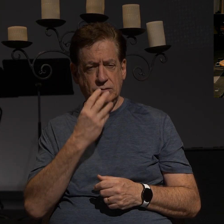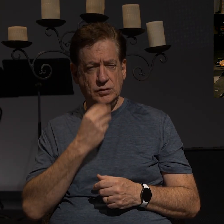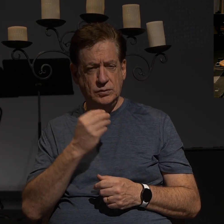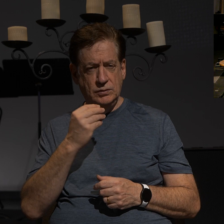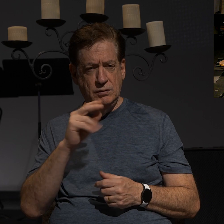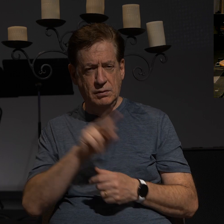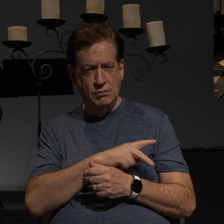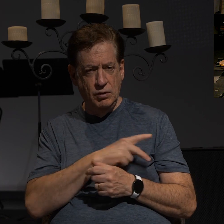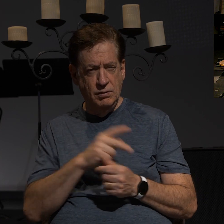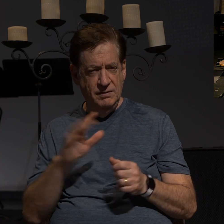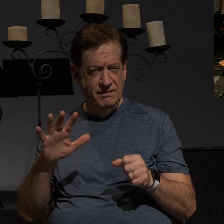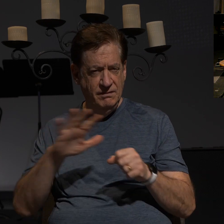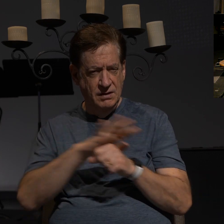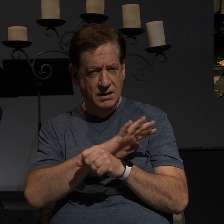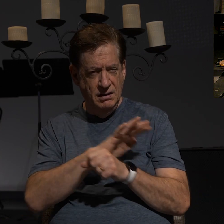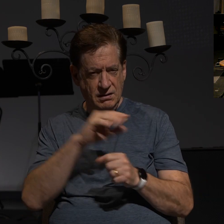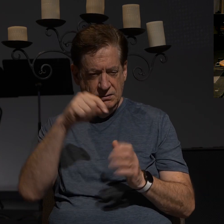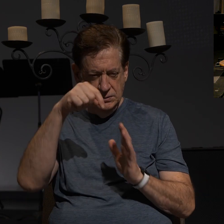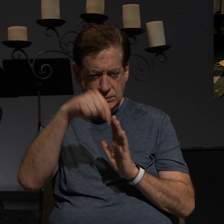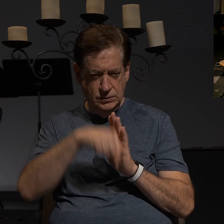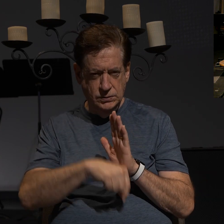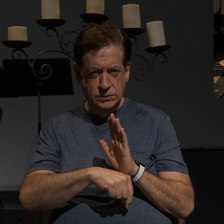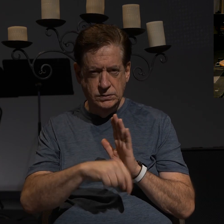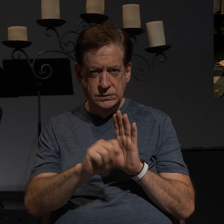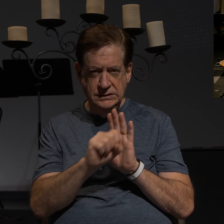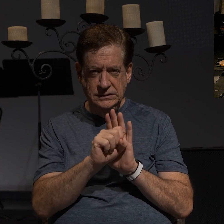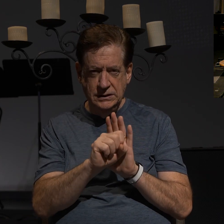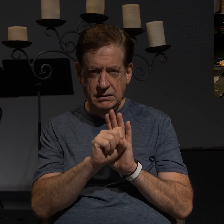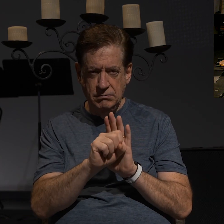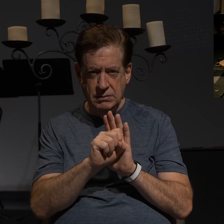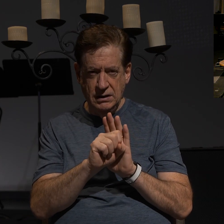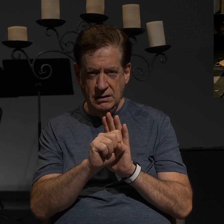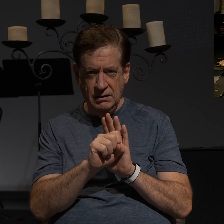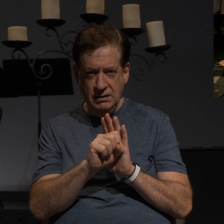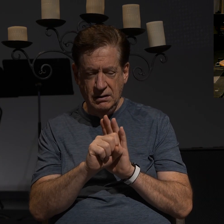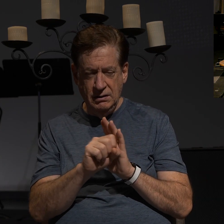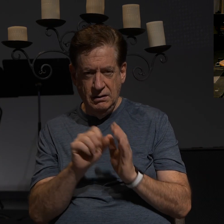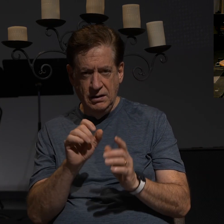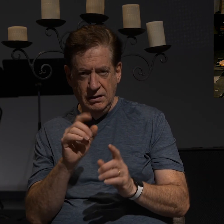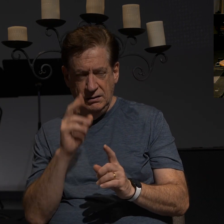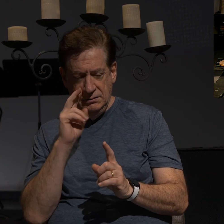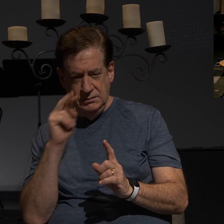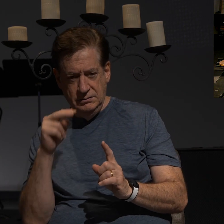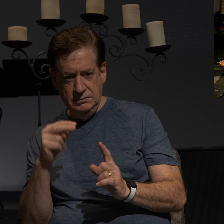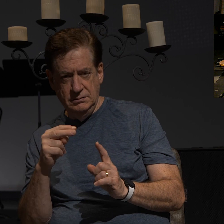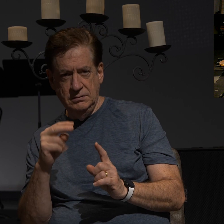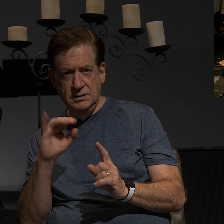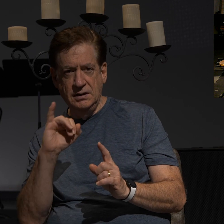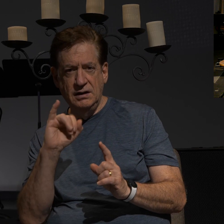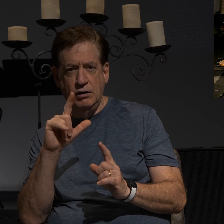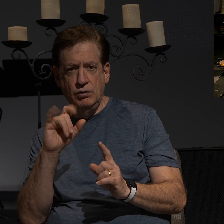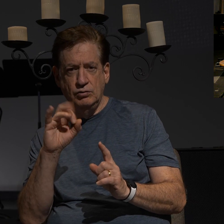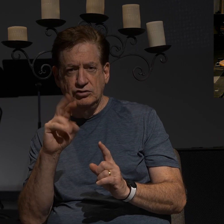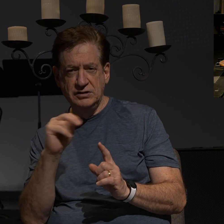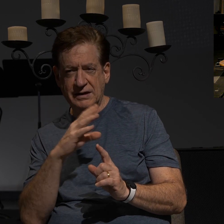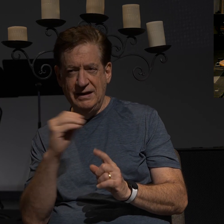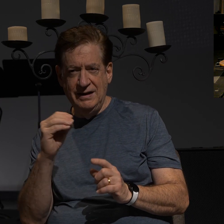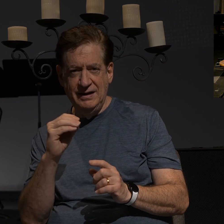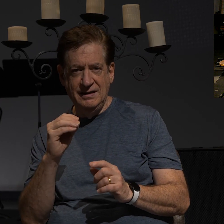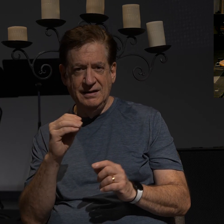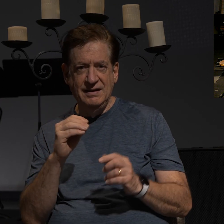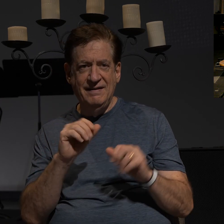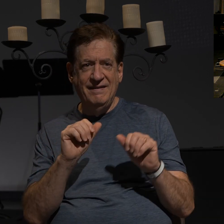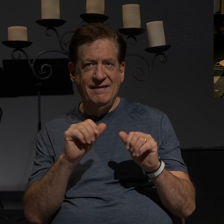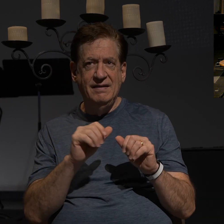with symbolism and allusion and figures of speech that, quite frankly, you and I